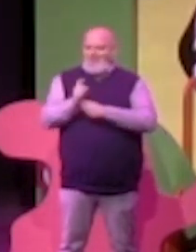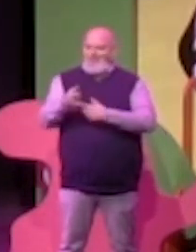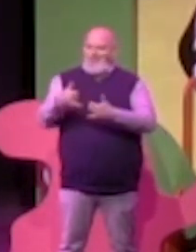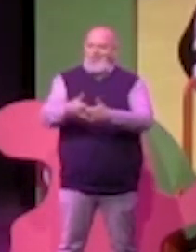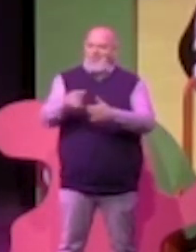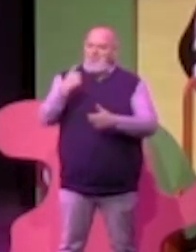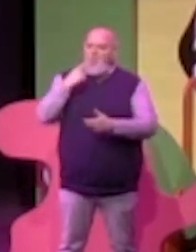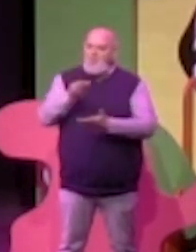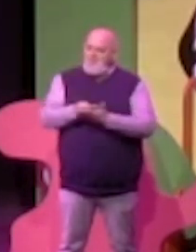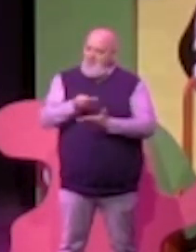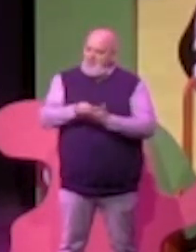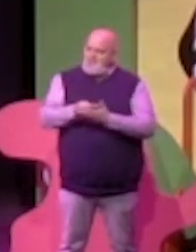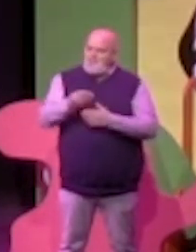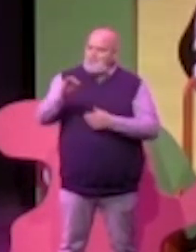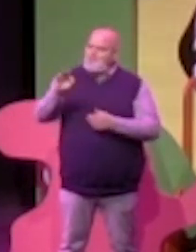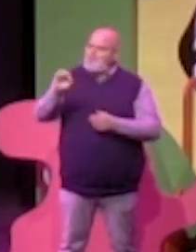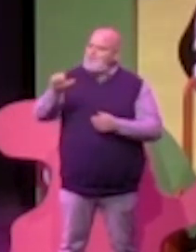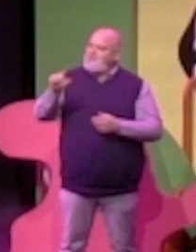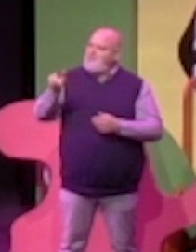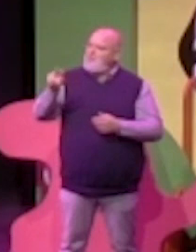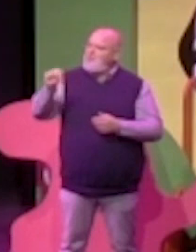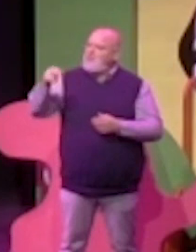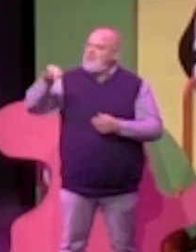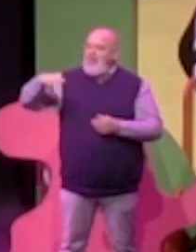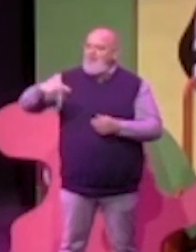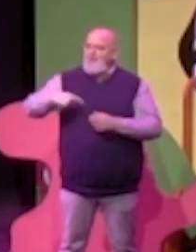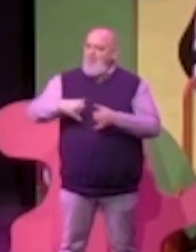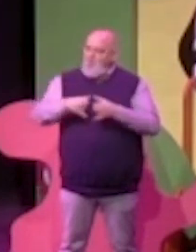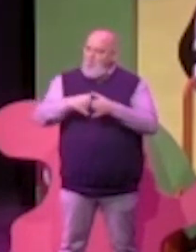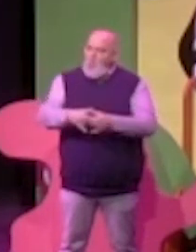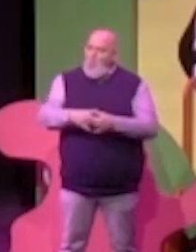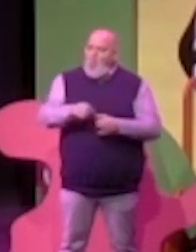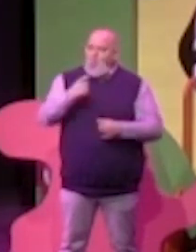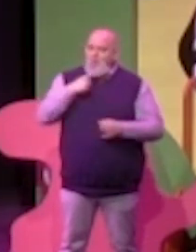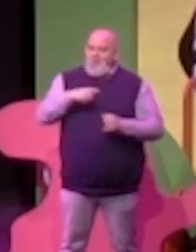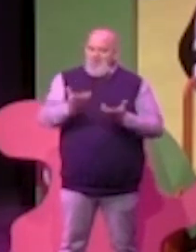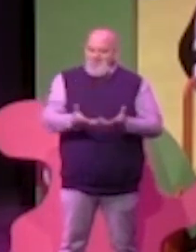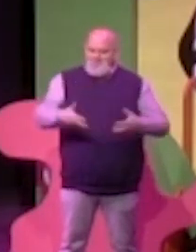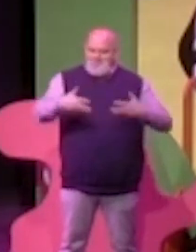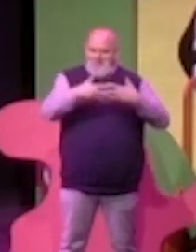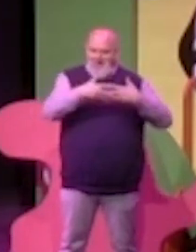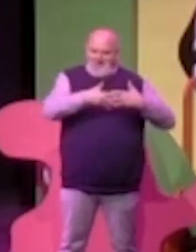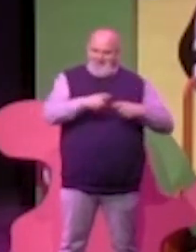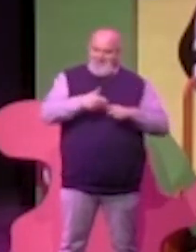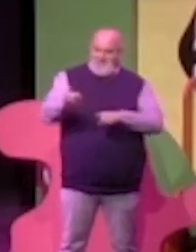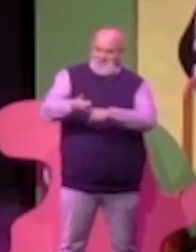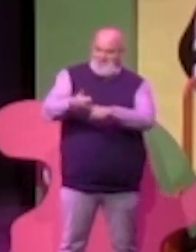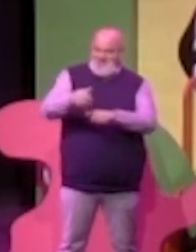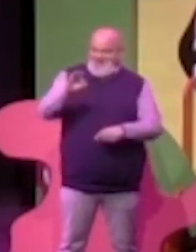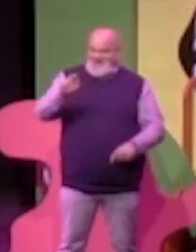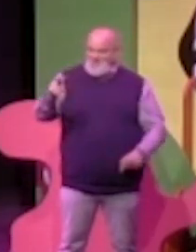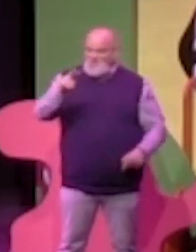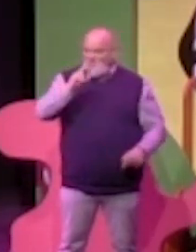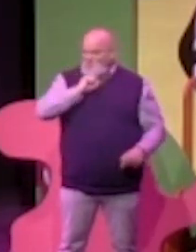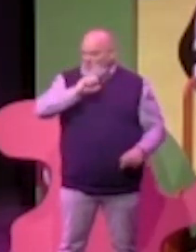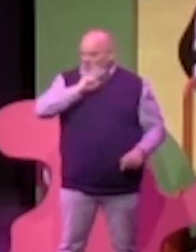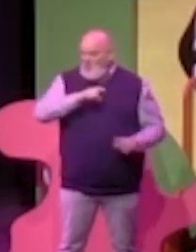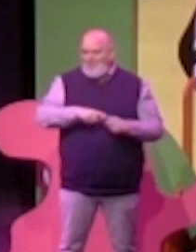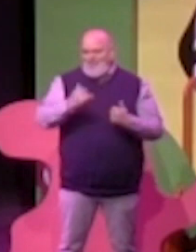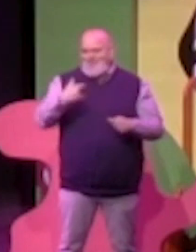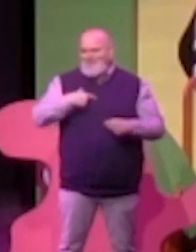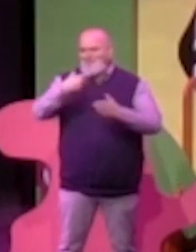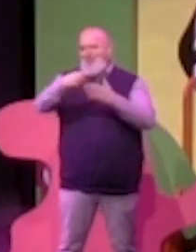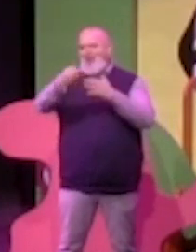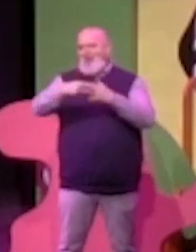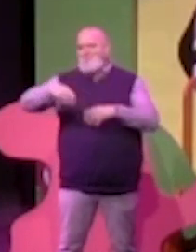Fellowship Award. And Julia Parker will also be there doing basketry and stuff. Another, she's 92 now, but she still goes out and speaks to